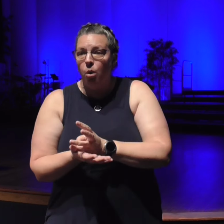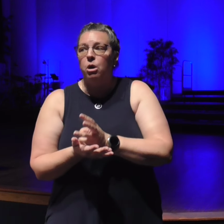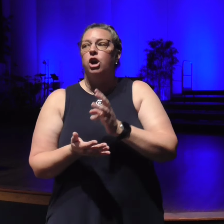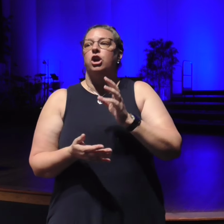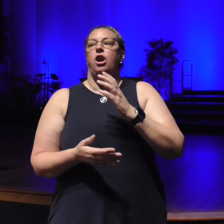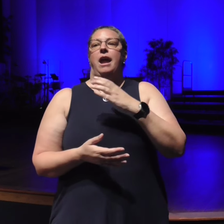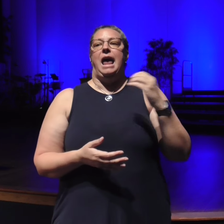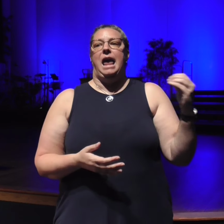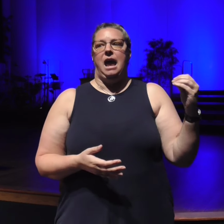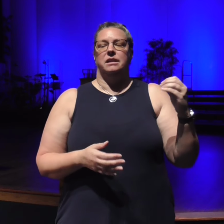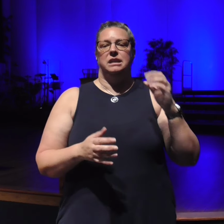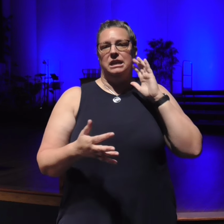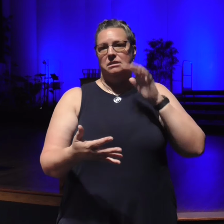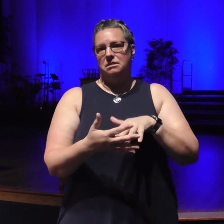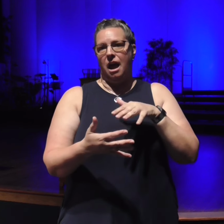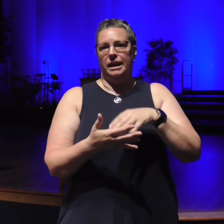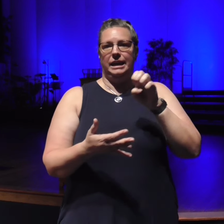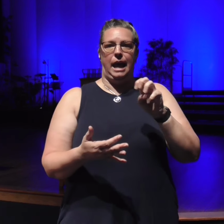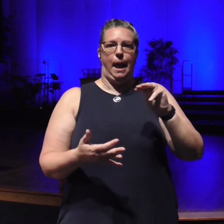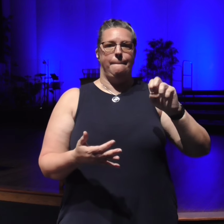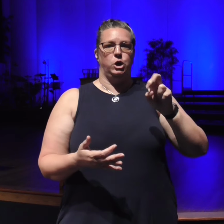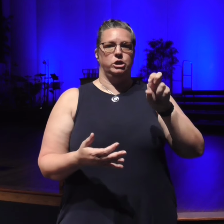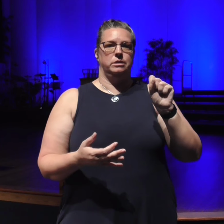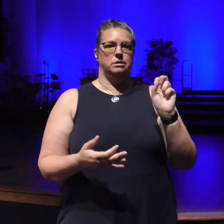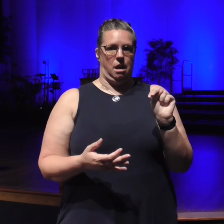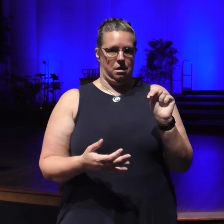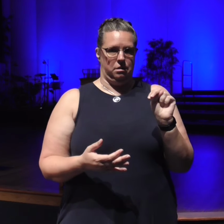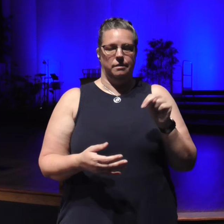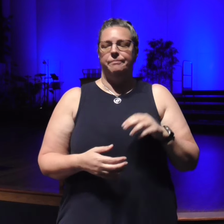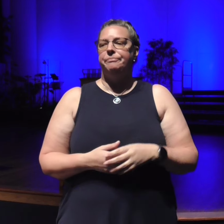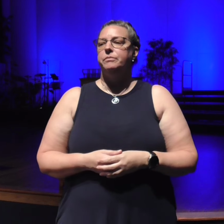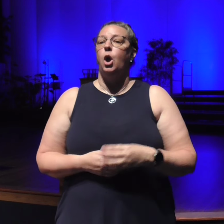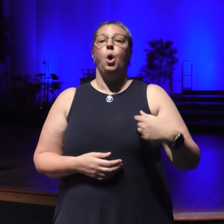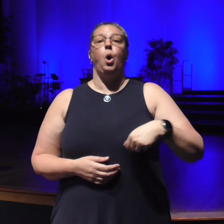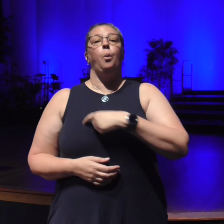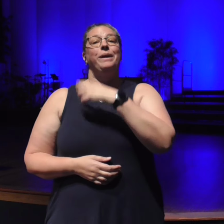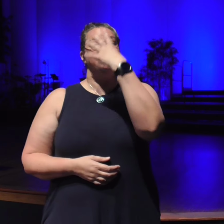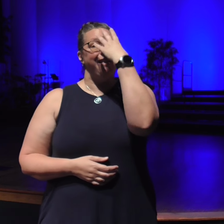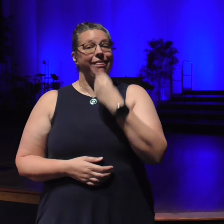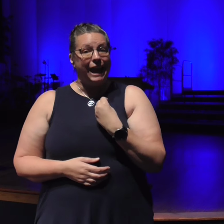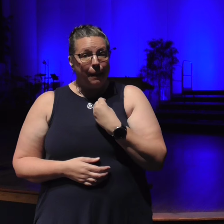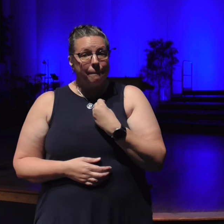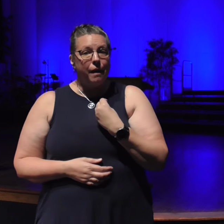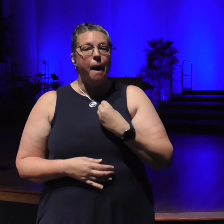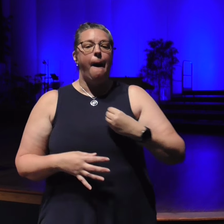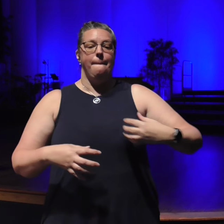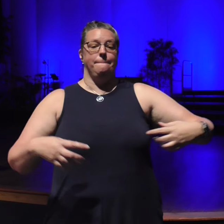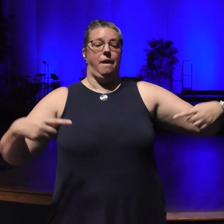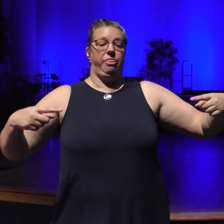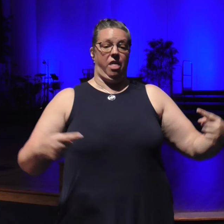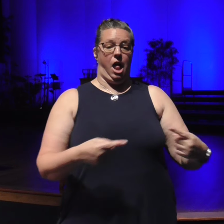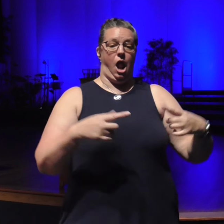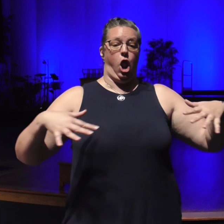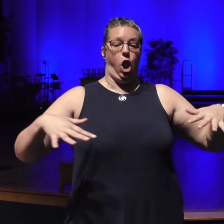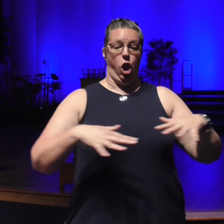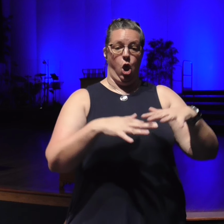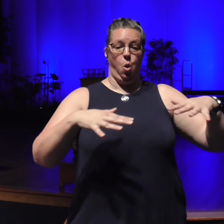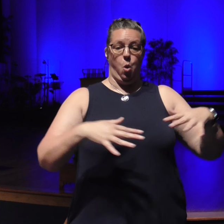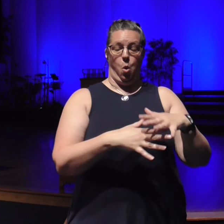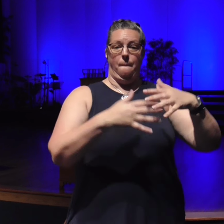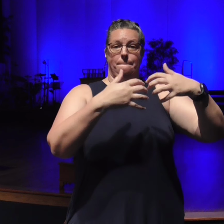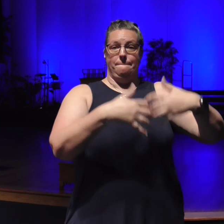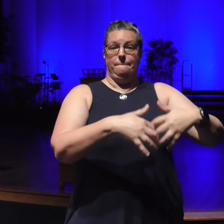said this: "We sleep, but the loom of life never stops, and the